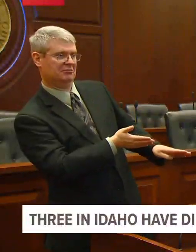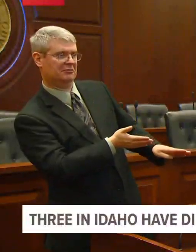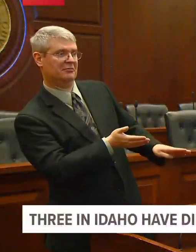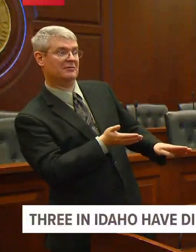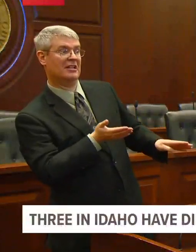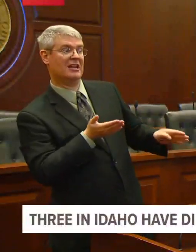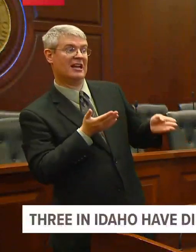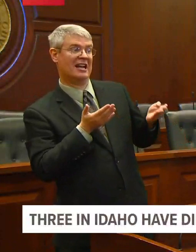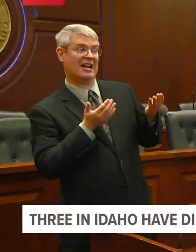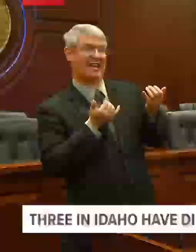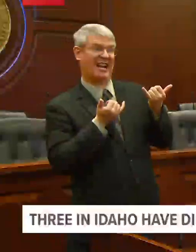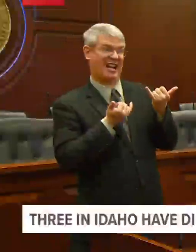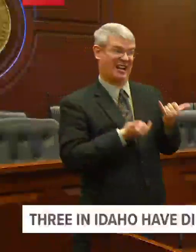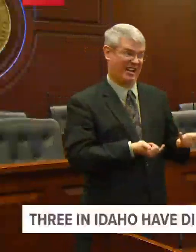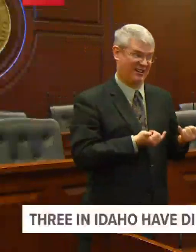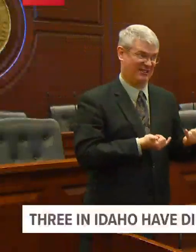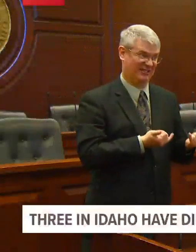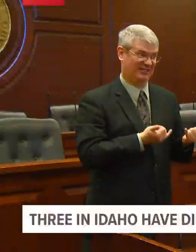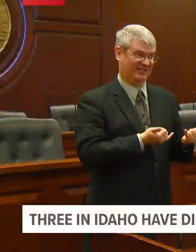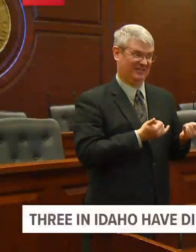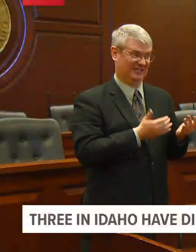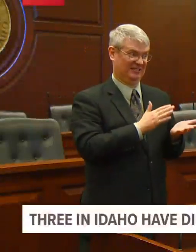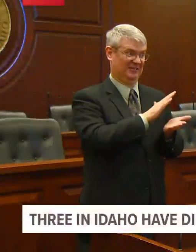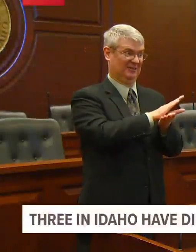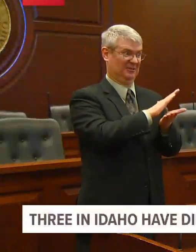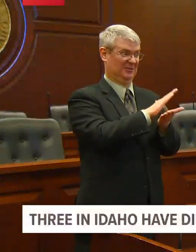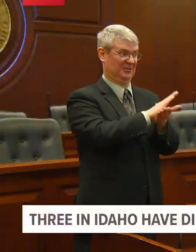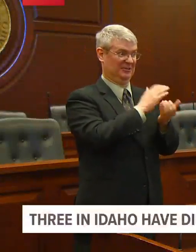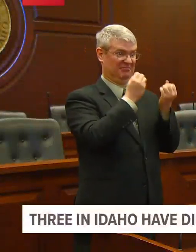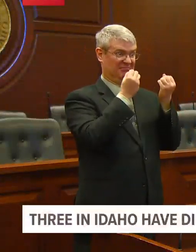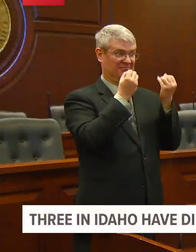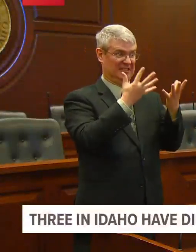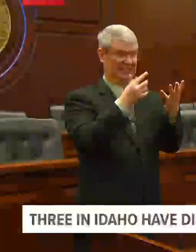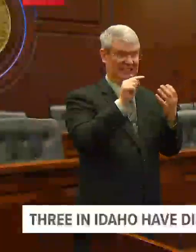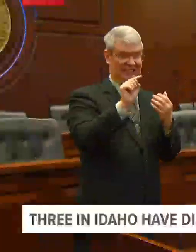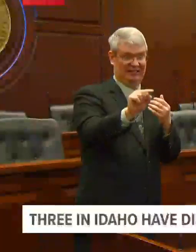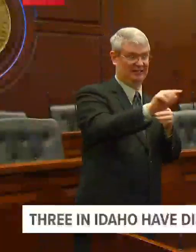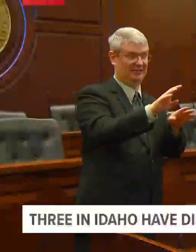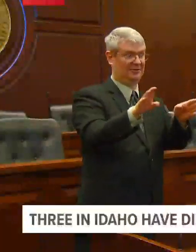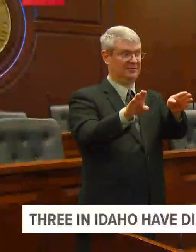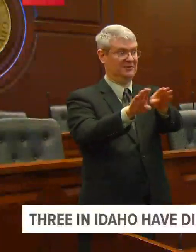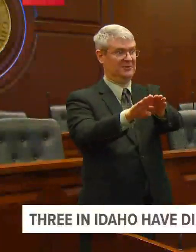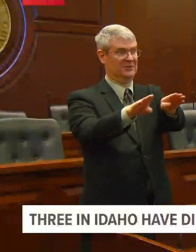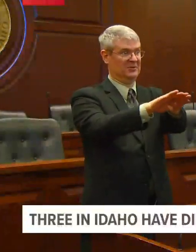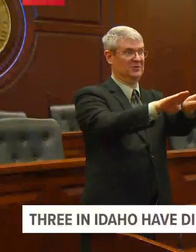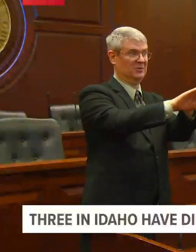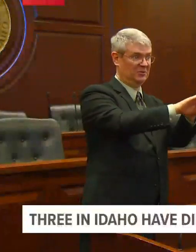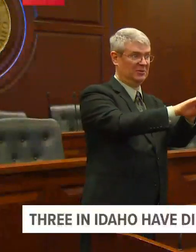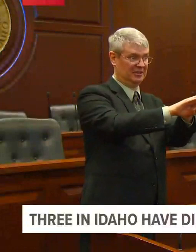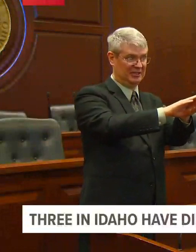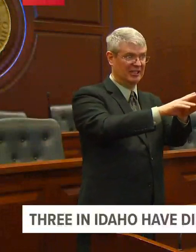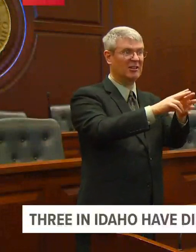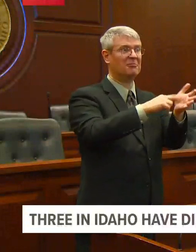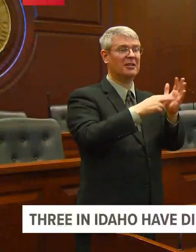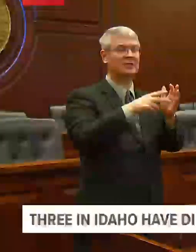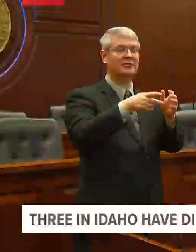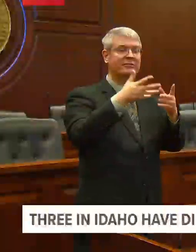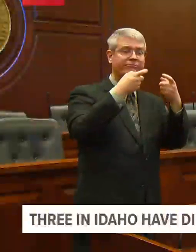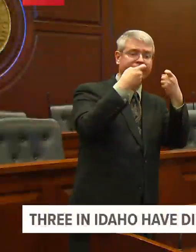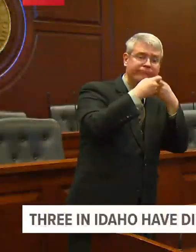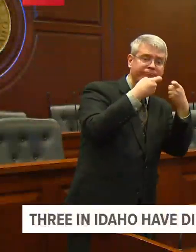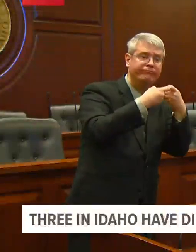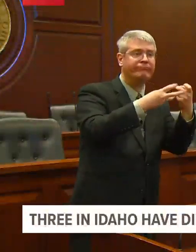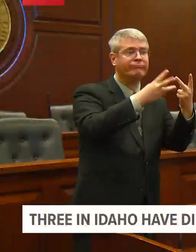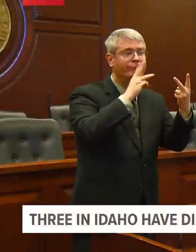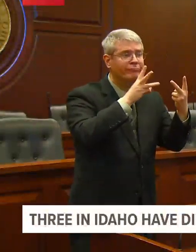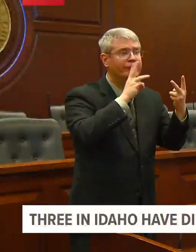out, there's a lot of their variable costs that are not accruing, and so that's why I put public